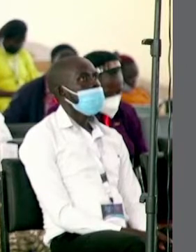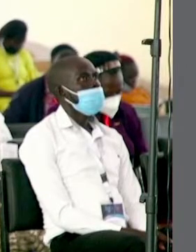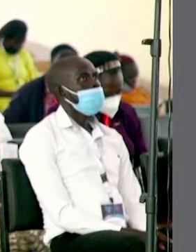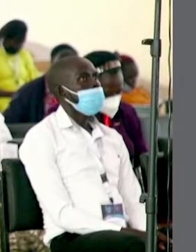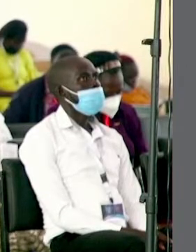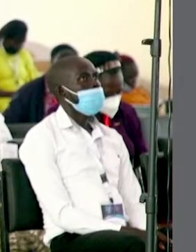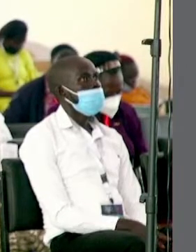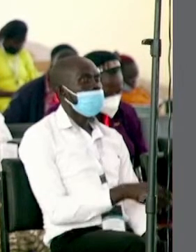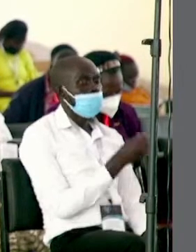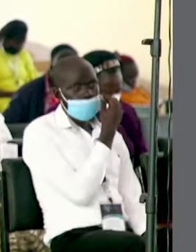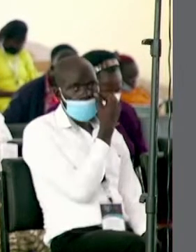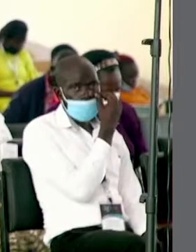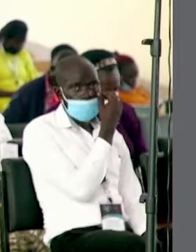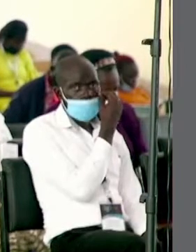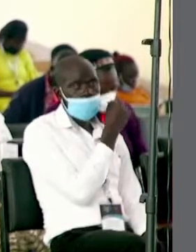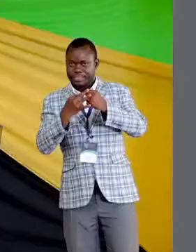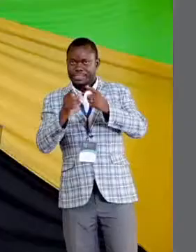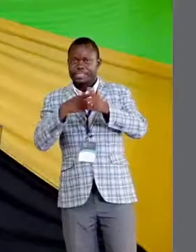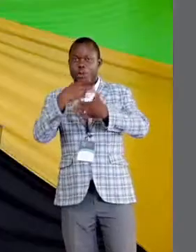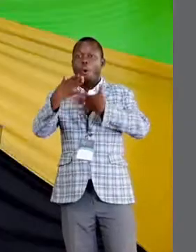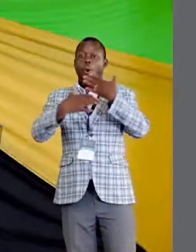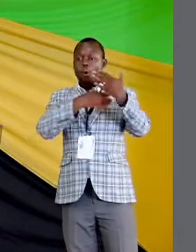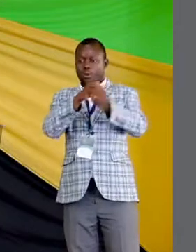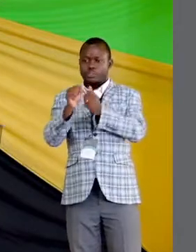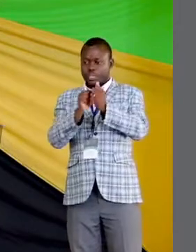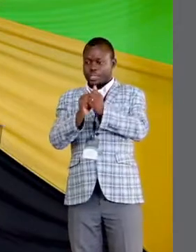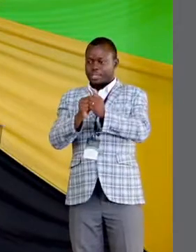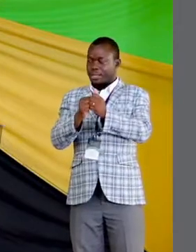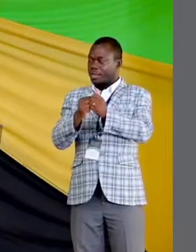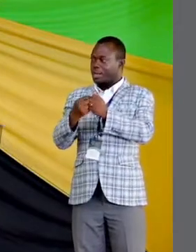978. Then we have a population of